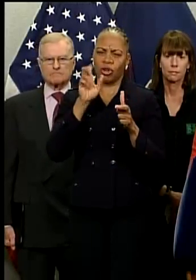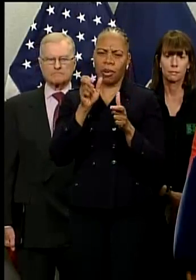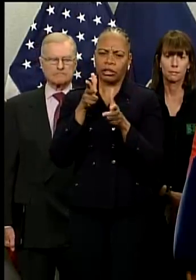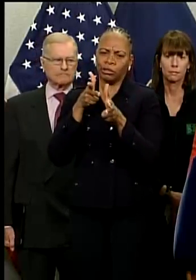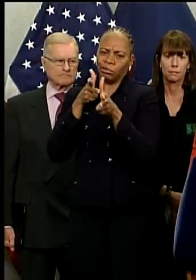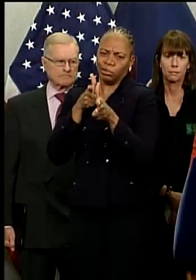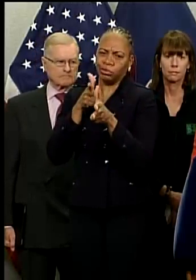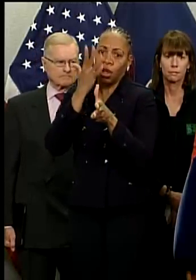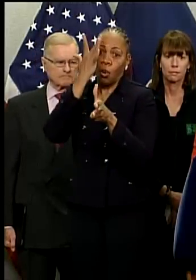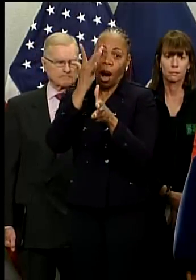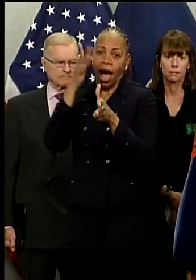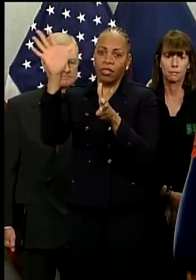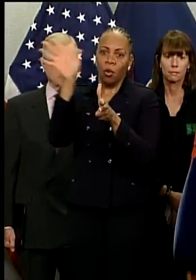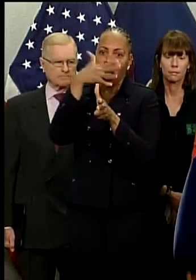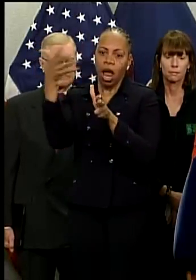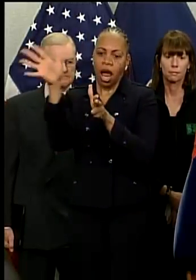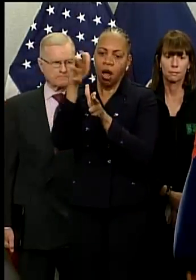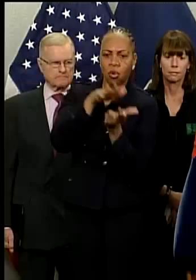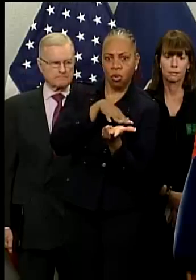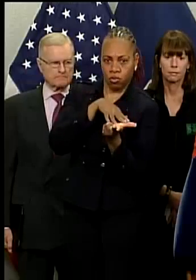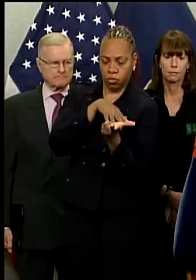big that the wind can push them around.